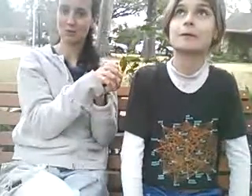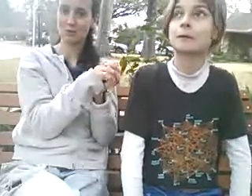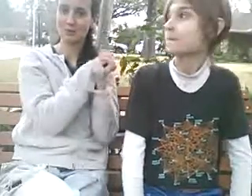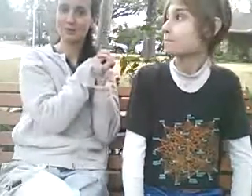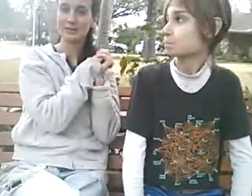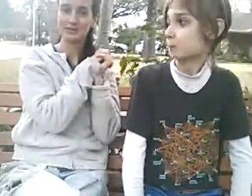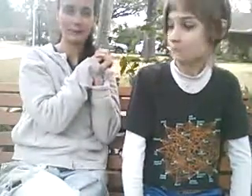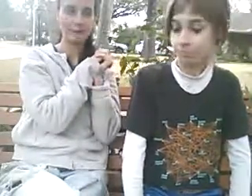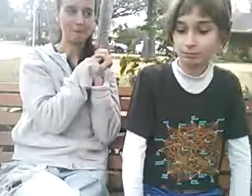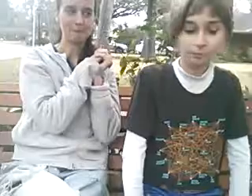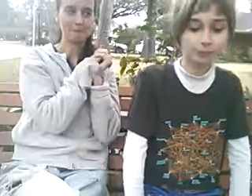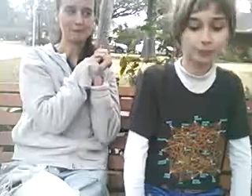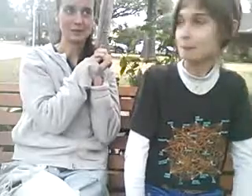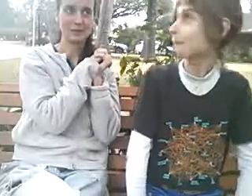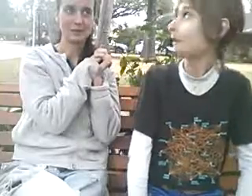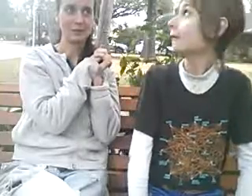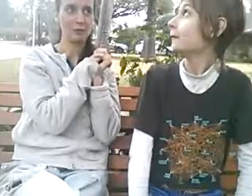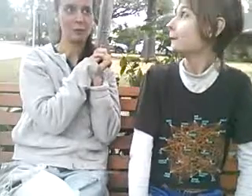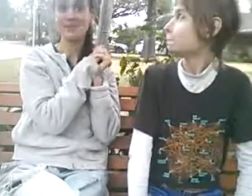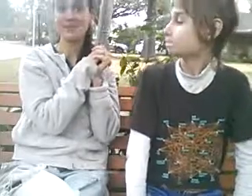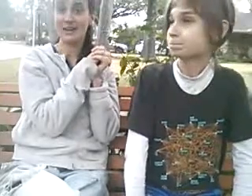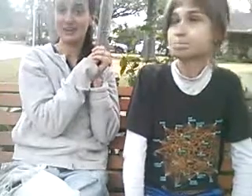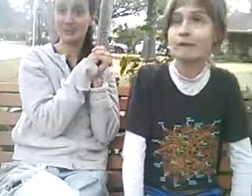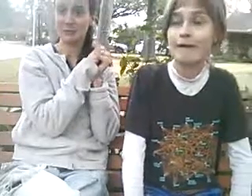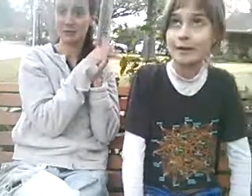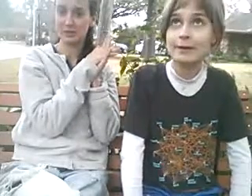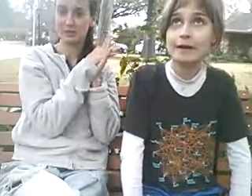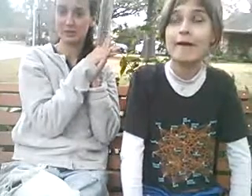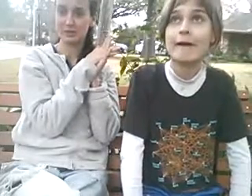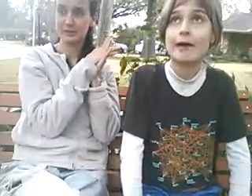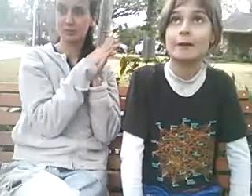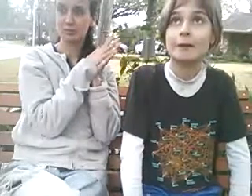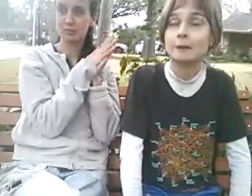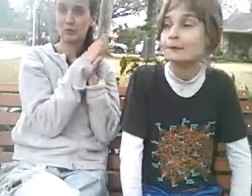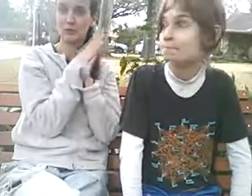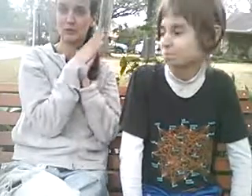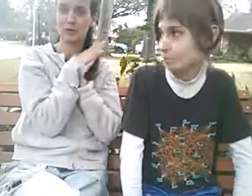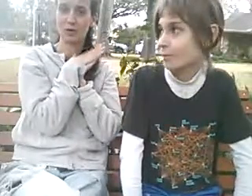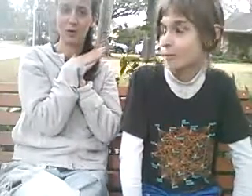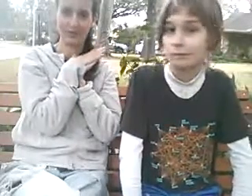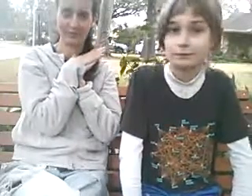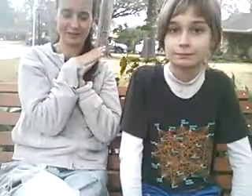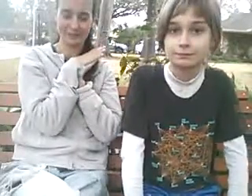old, no, less than that, when he was a year old, we went to a rocket.